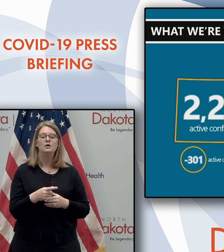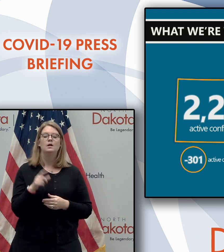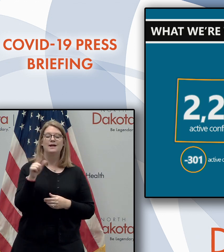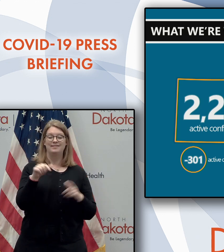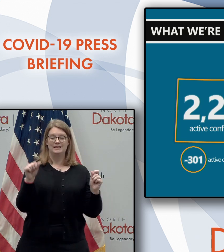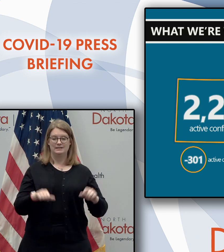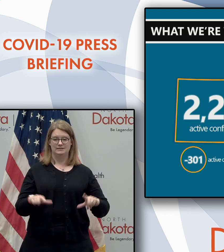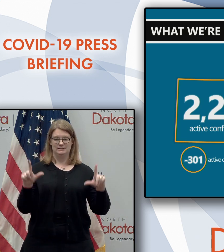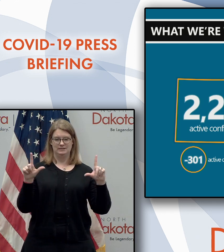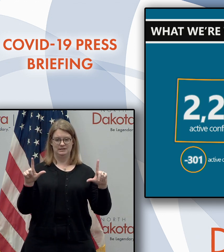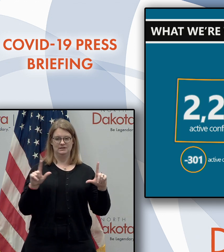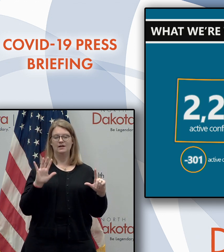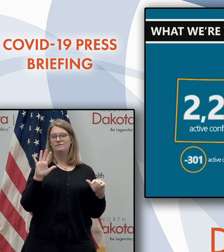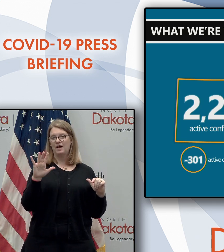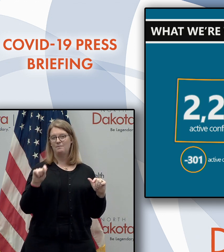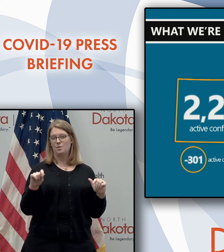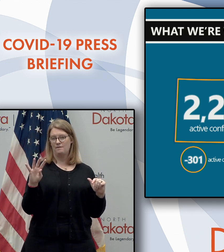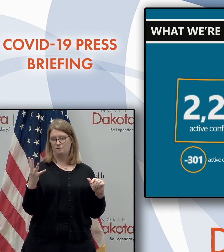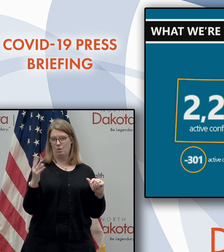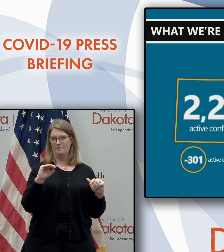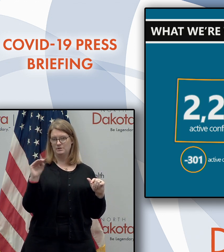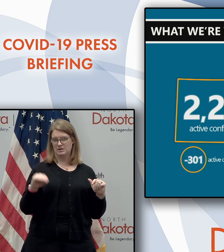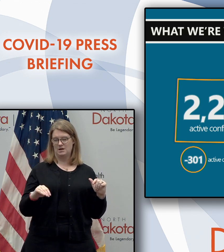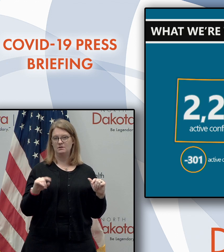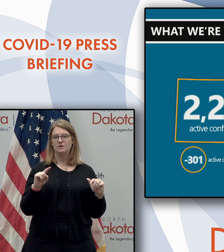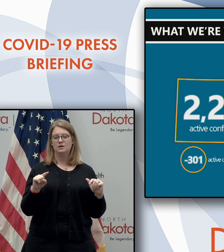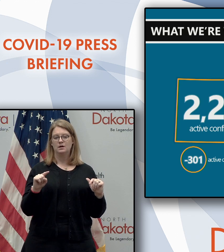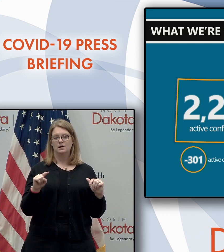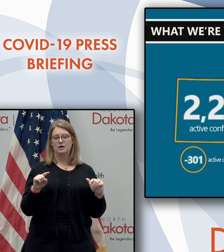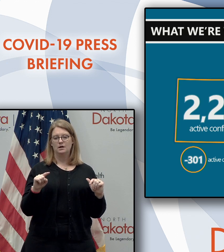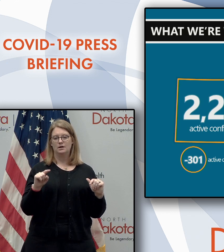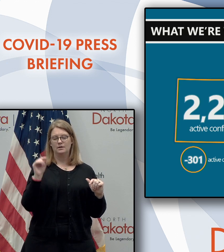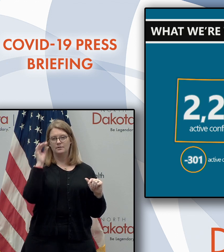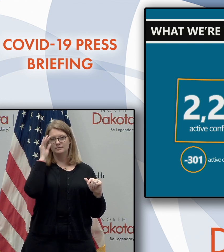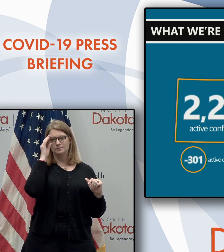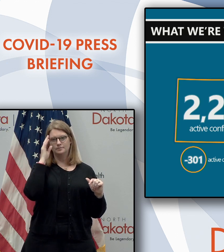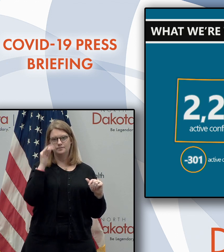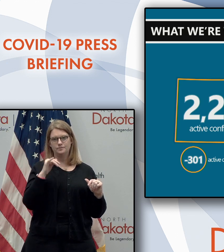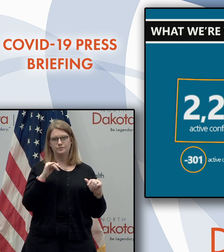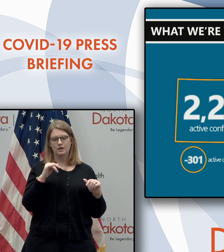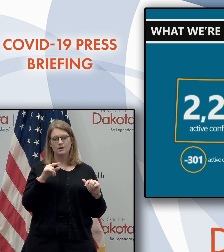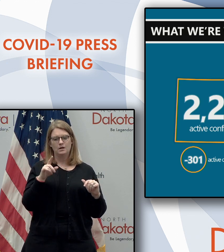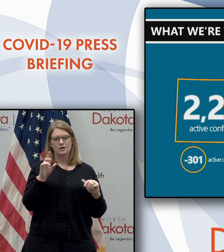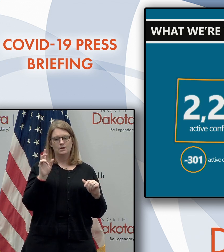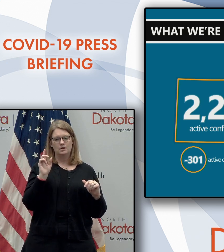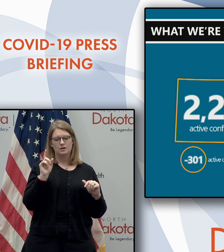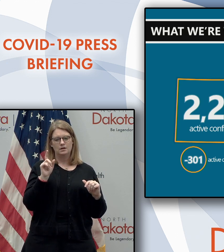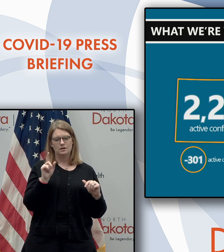got the 5.4 number, which is one of the numbers that we've reported. This is the